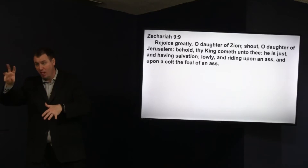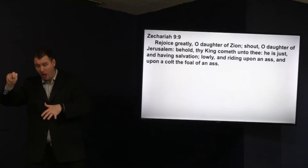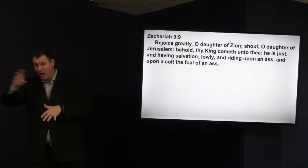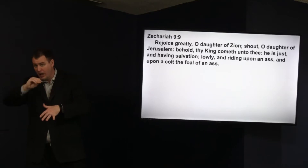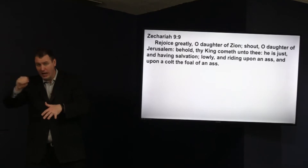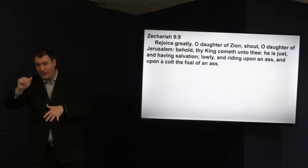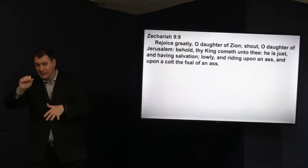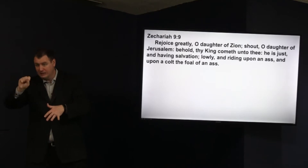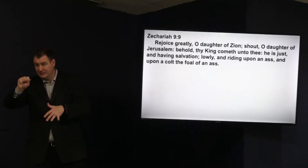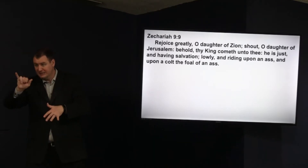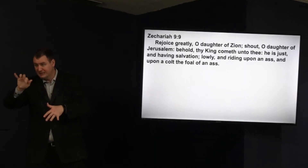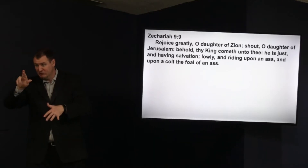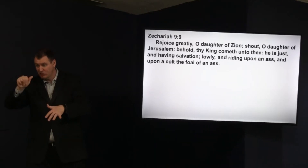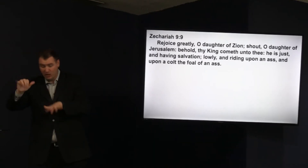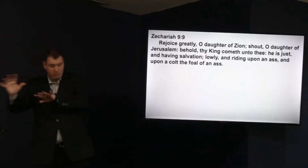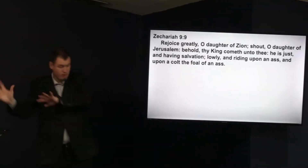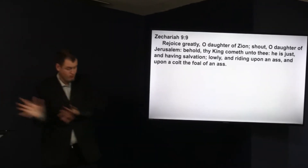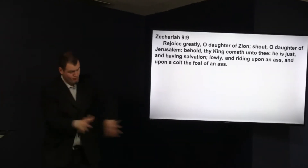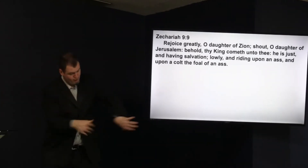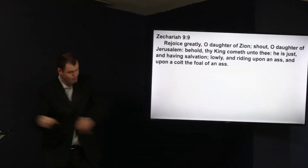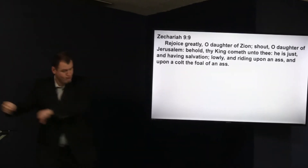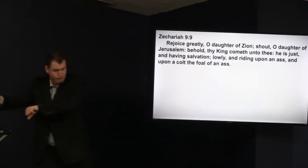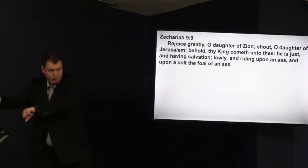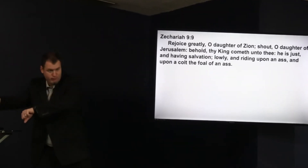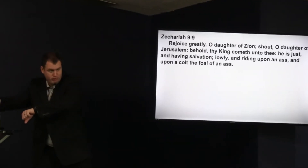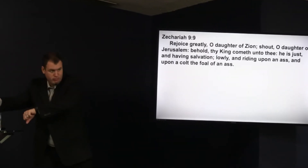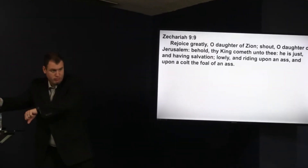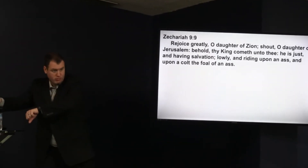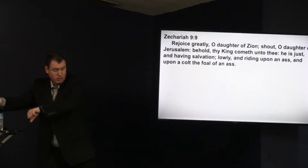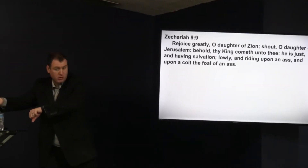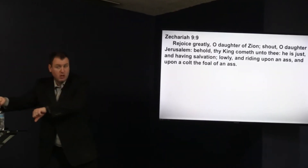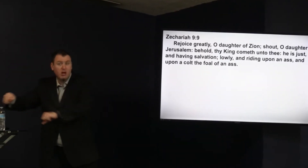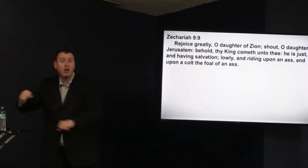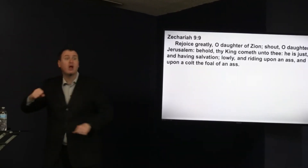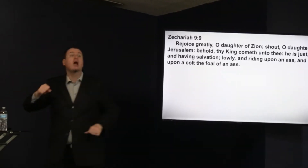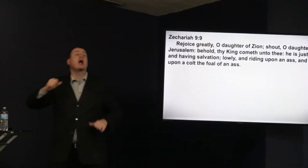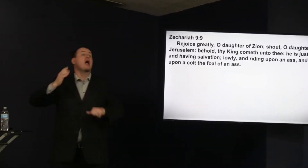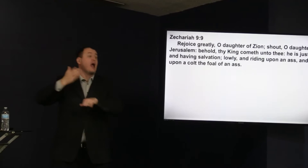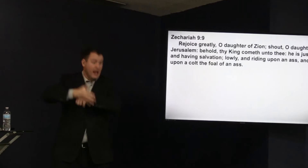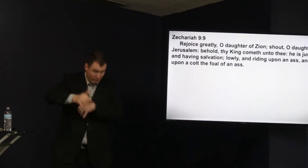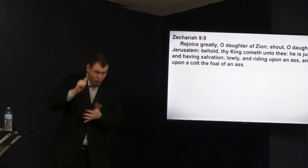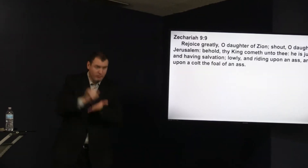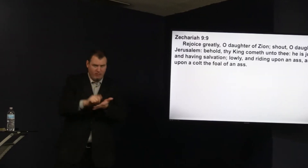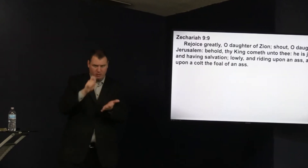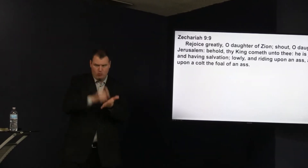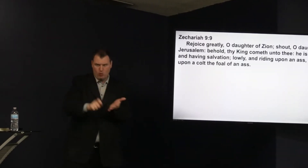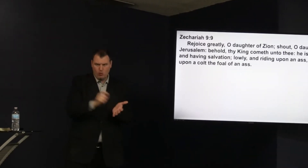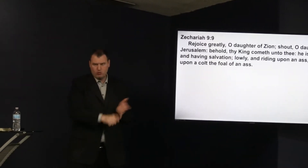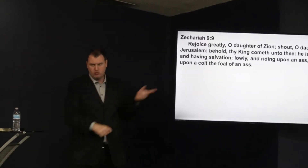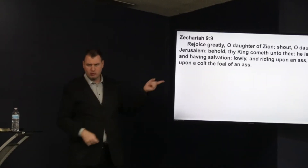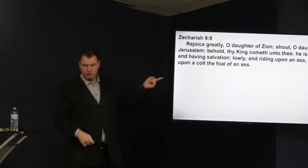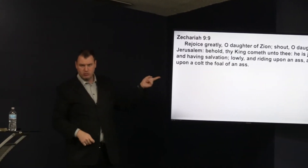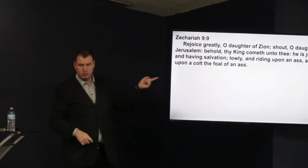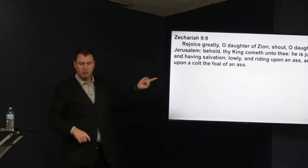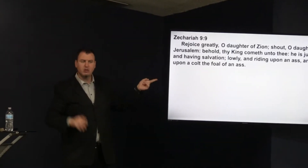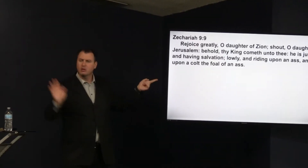they were captured, after Babylon and Syria had overthrown them. Then